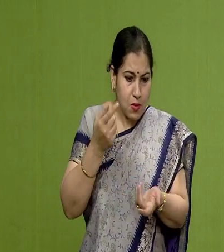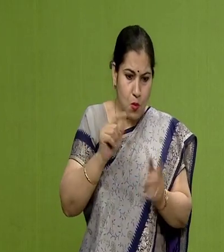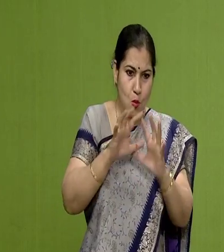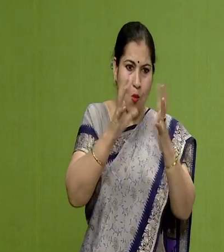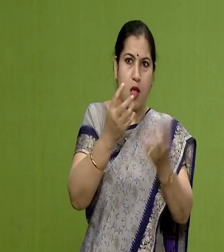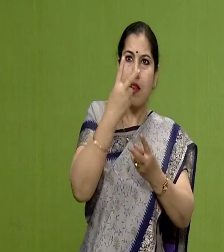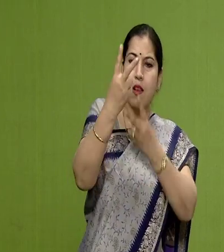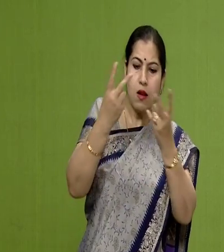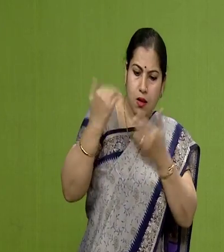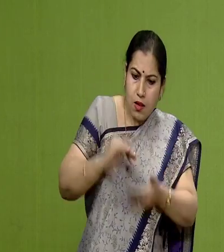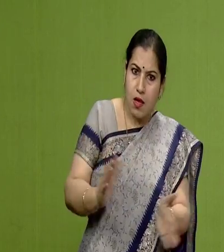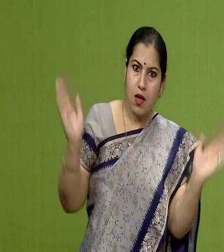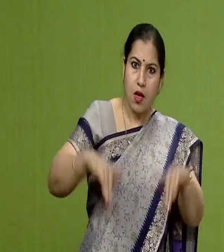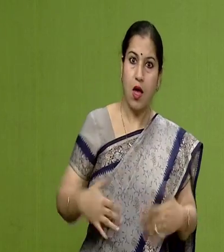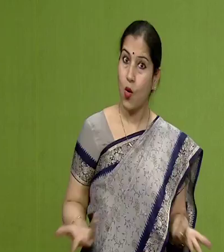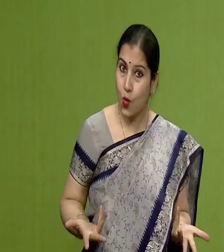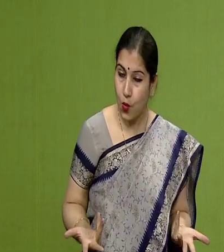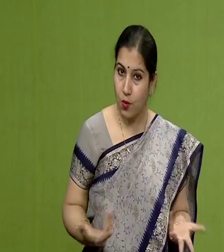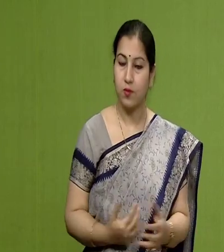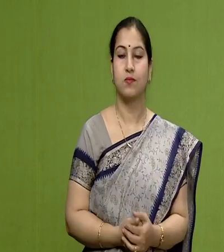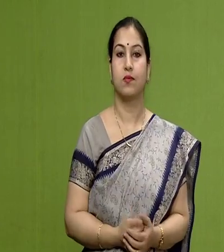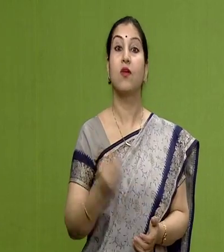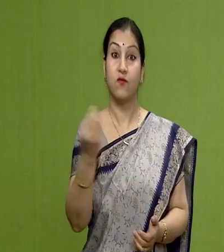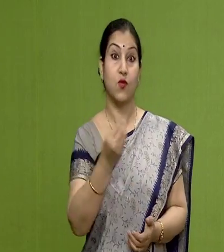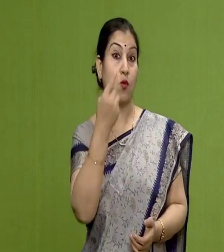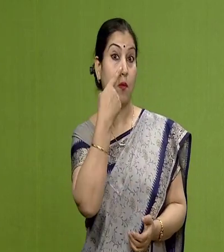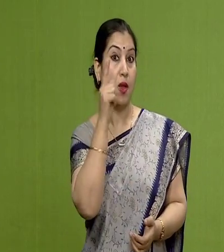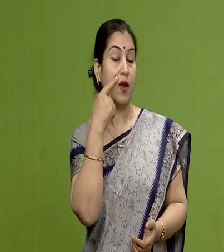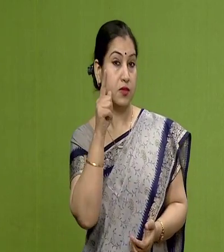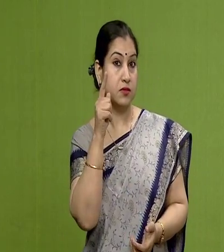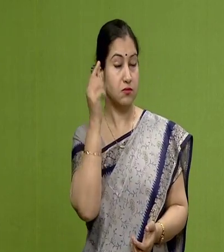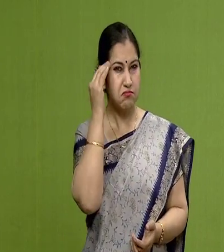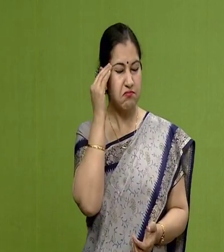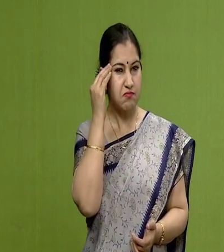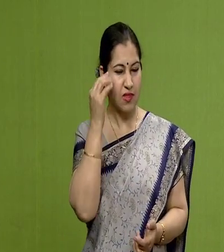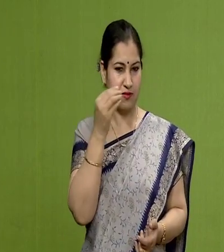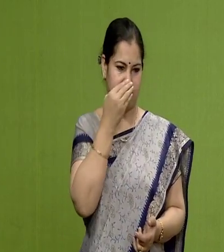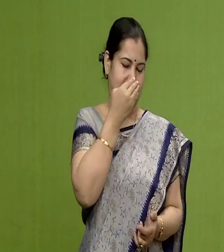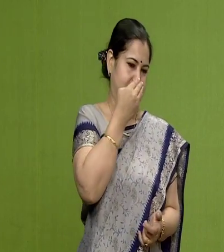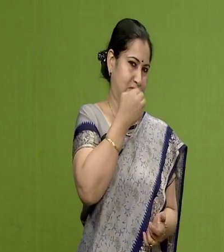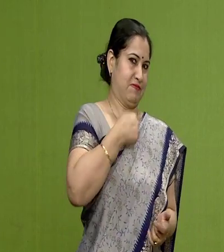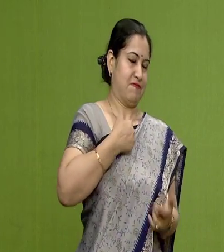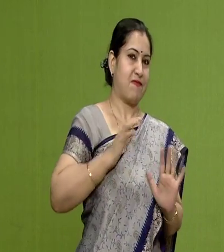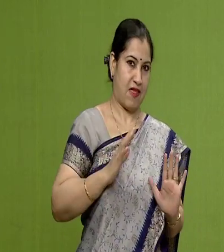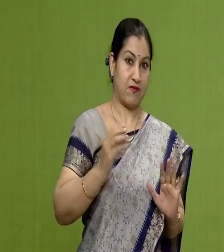I came in the world. Some parents feel embarrassed and